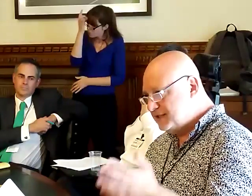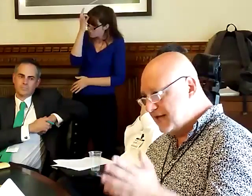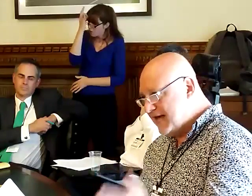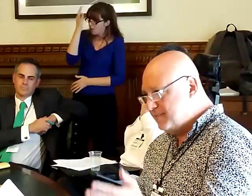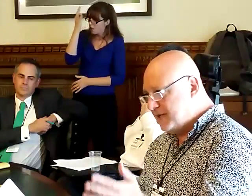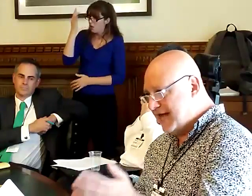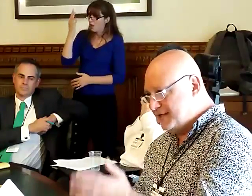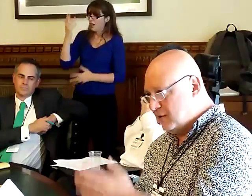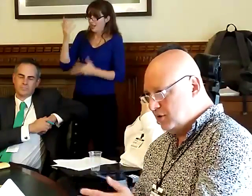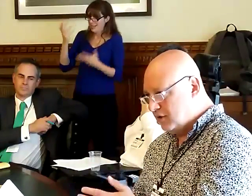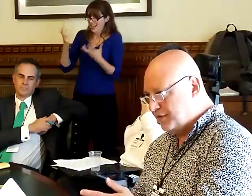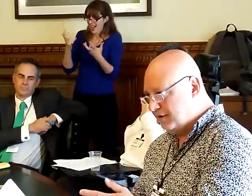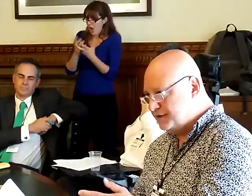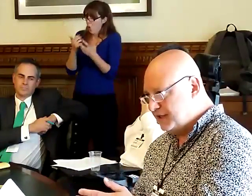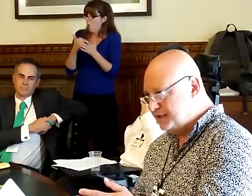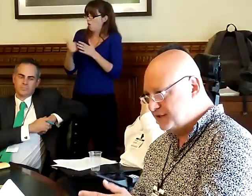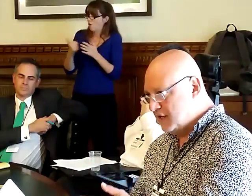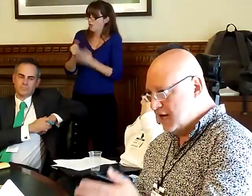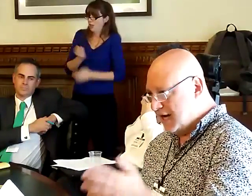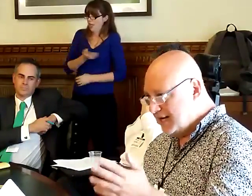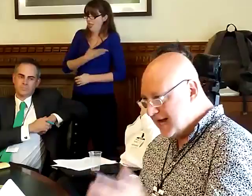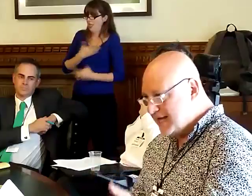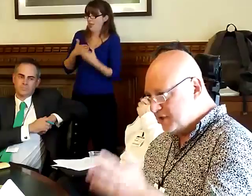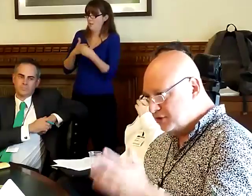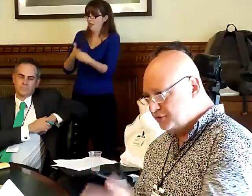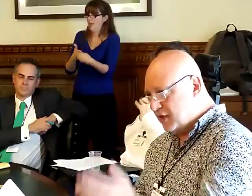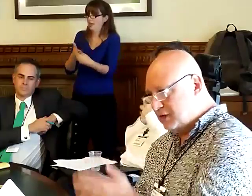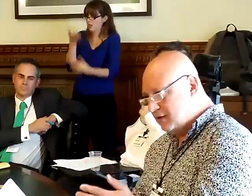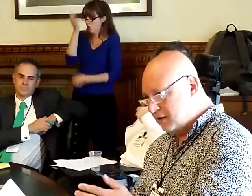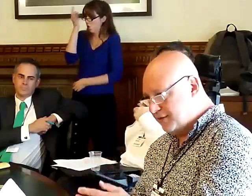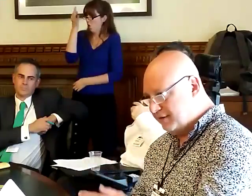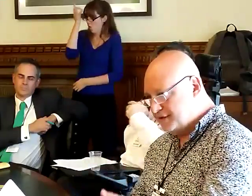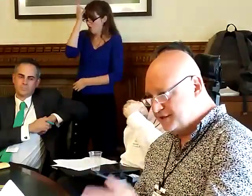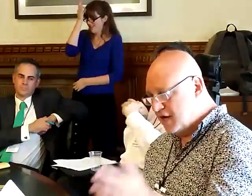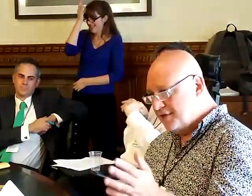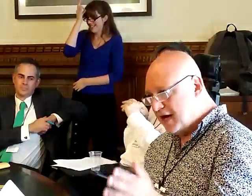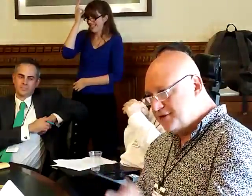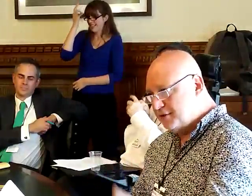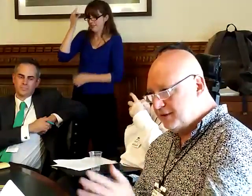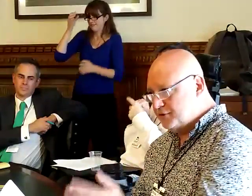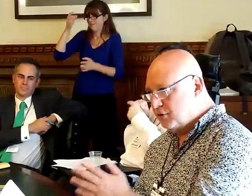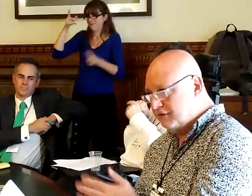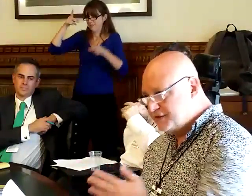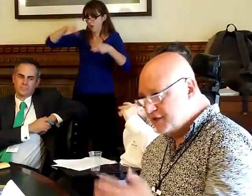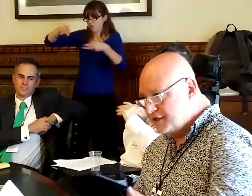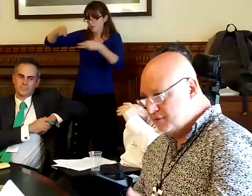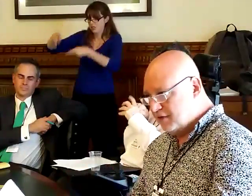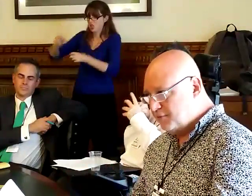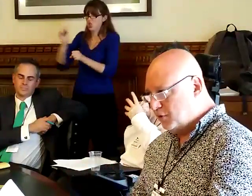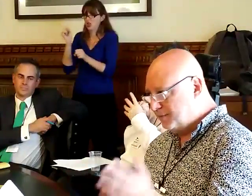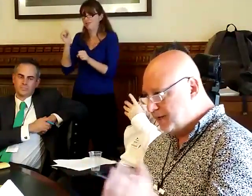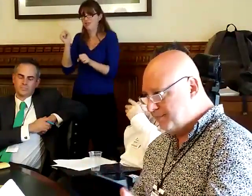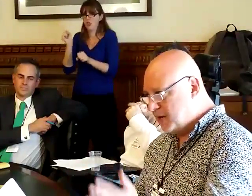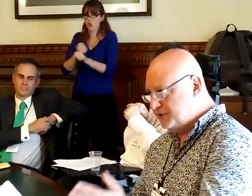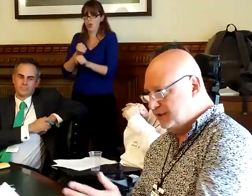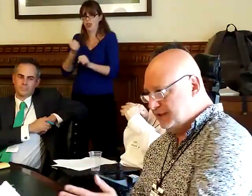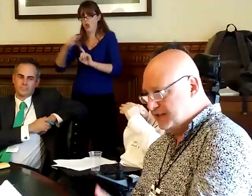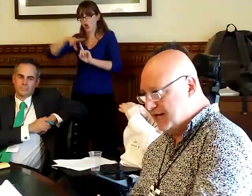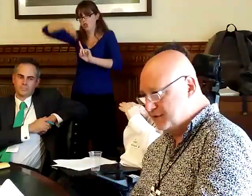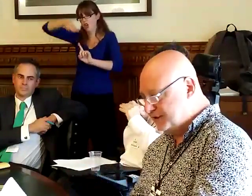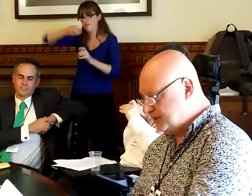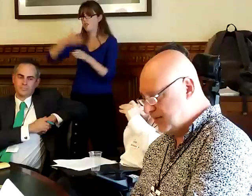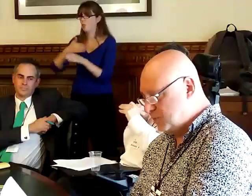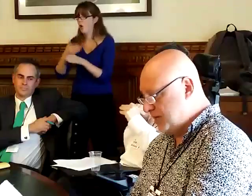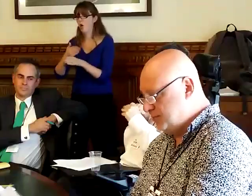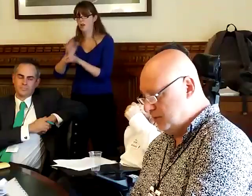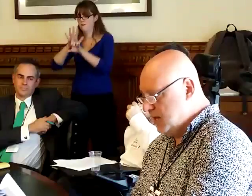very often it's Labour-led local authorities and Labour-controlled local authorities that are doing the Tories' dirty work for them, imposing